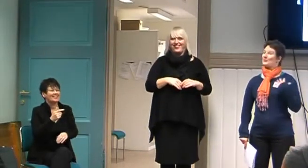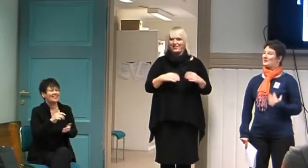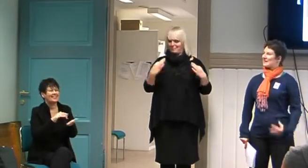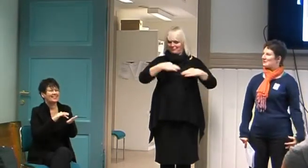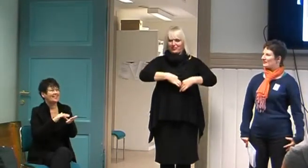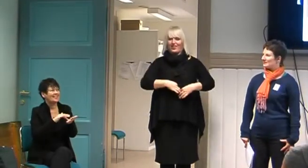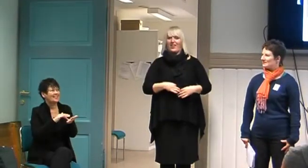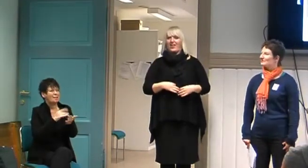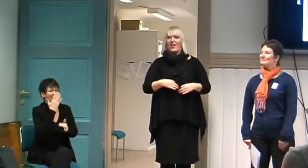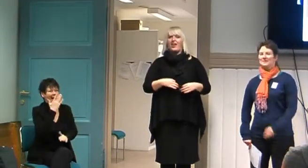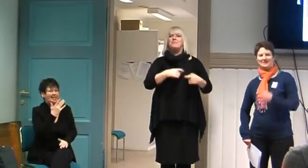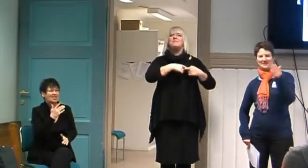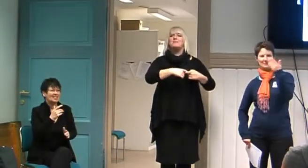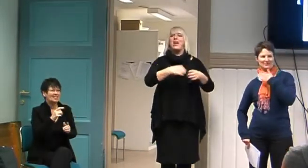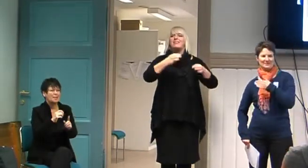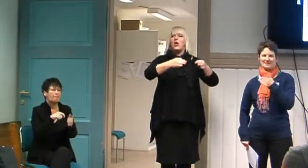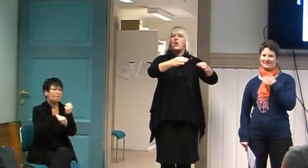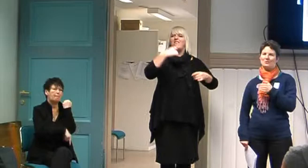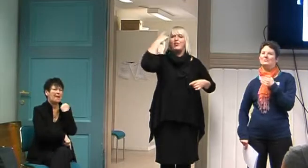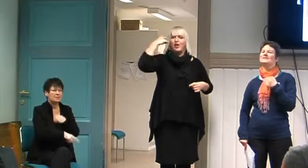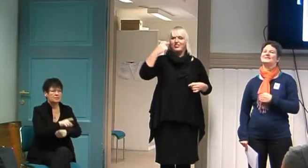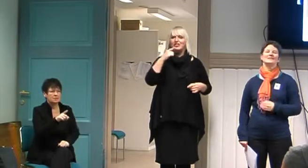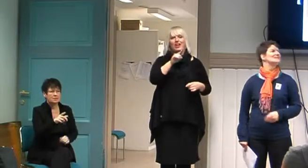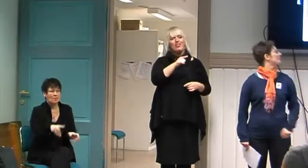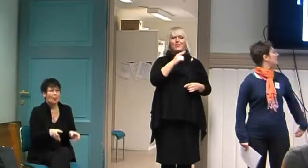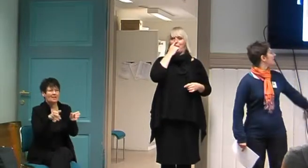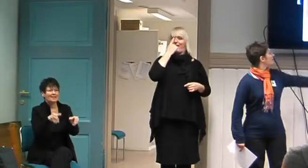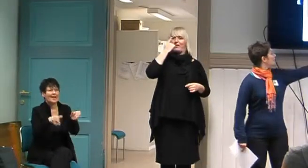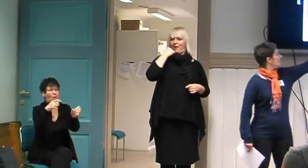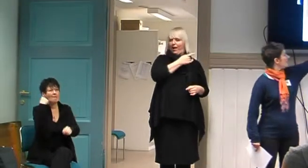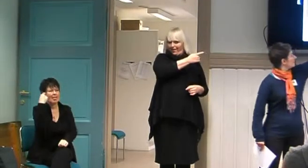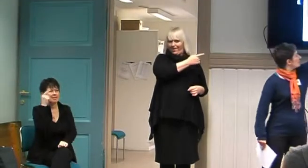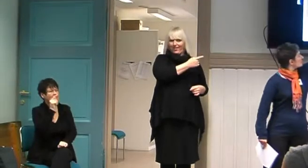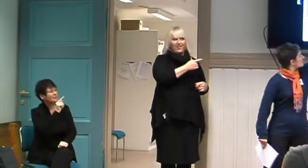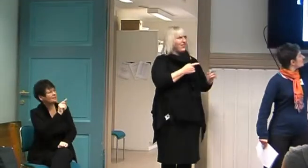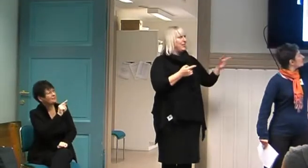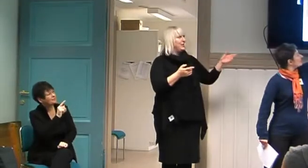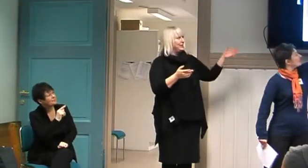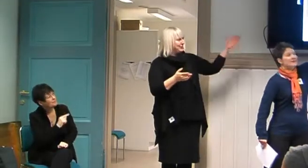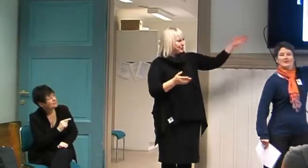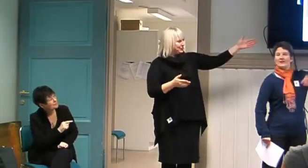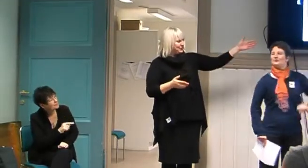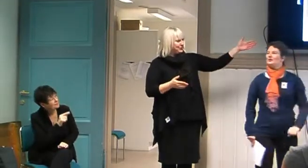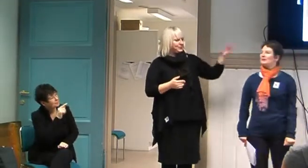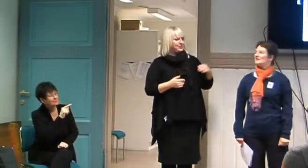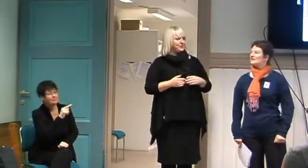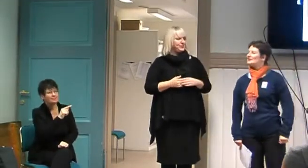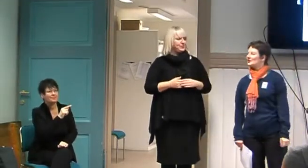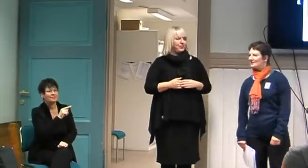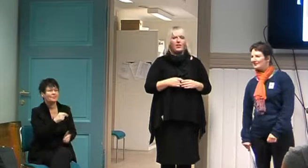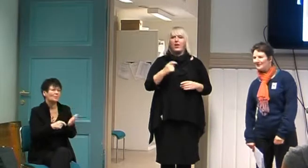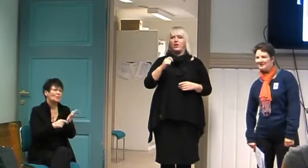dressed for the Tower of London, because the Tower of London is the oldest. We've then got a